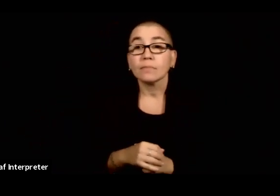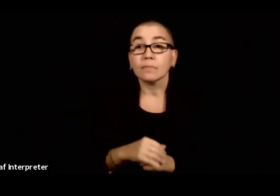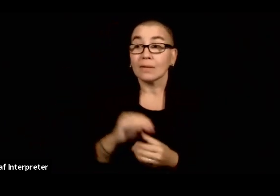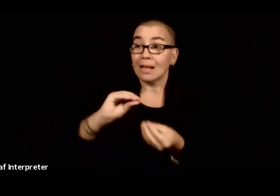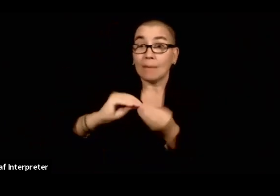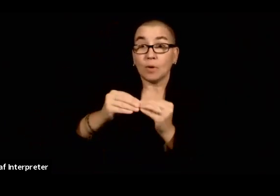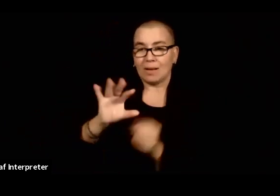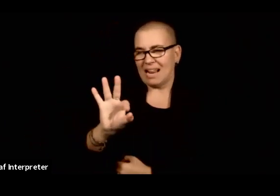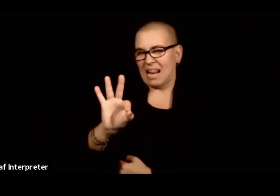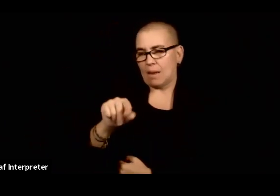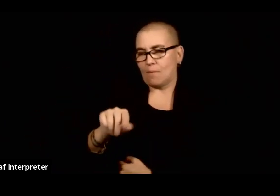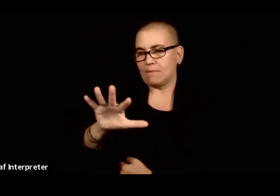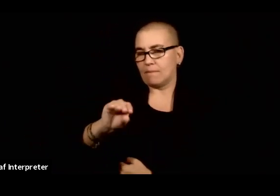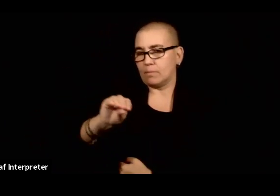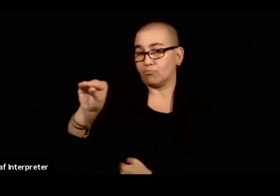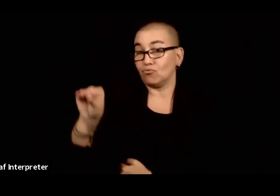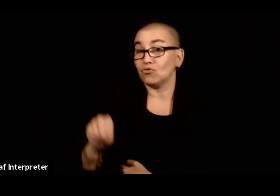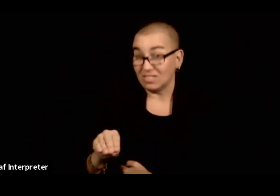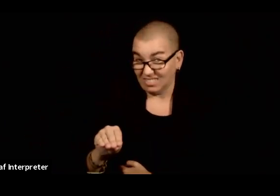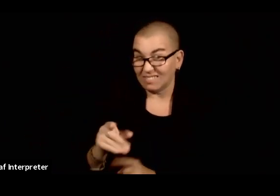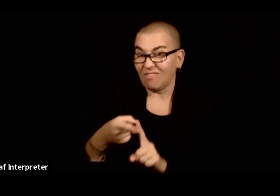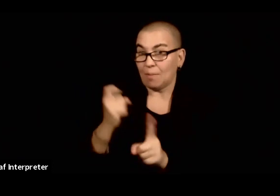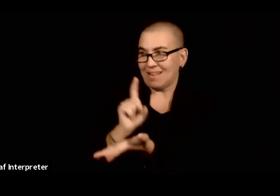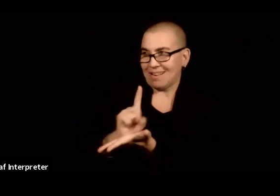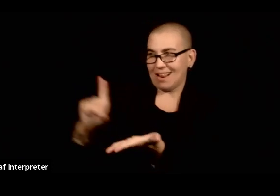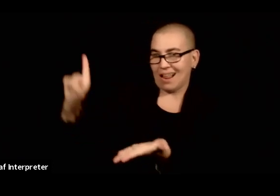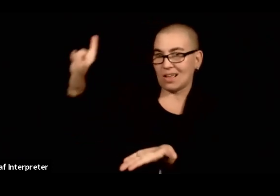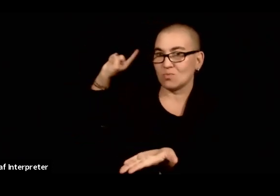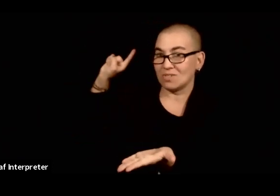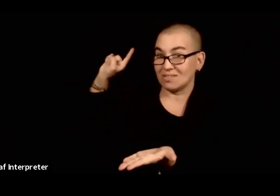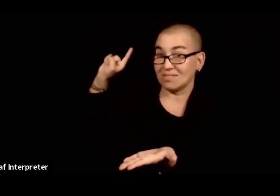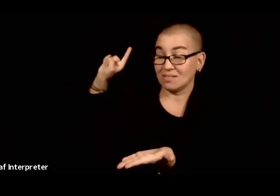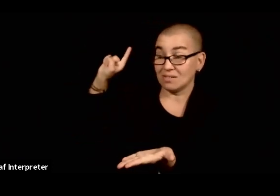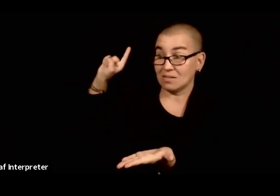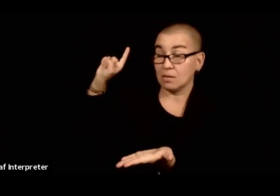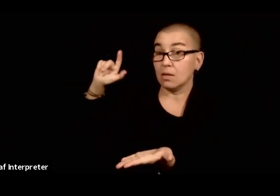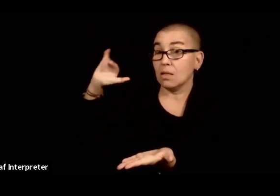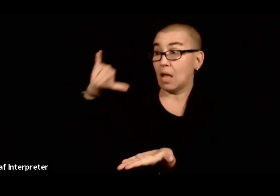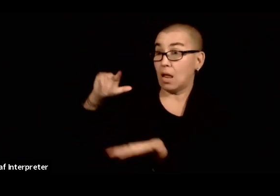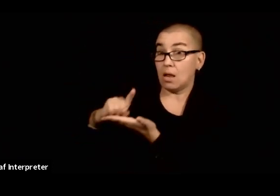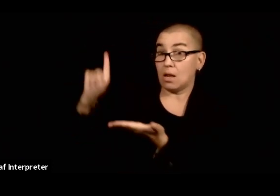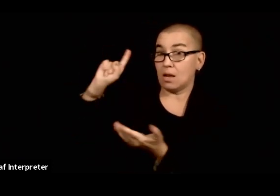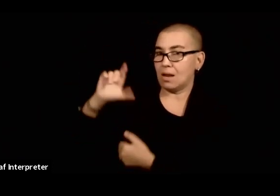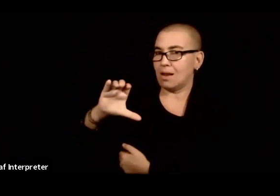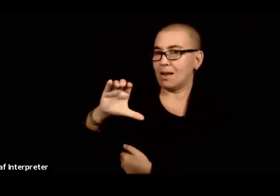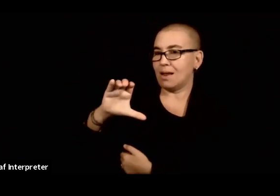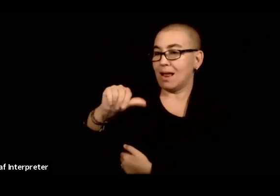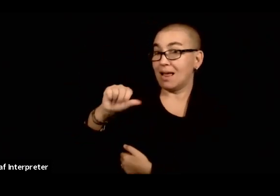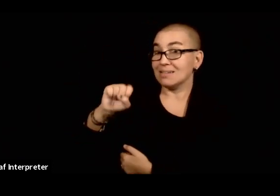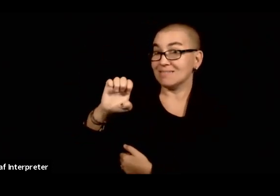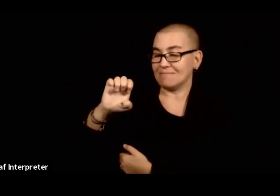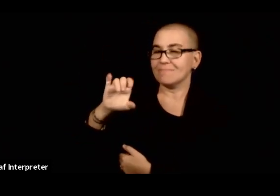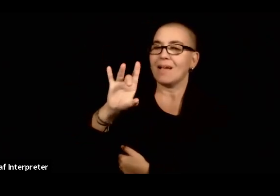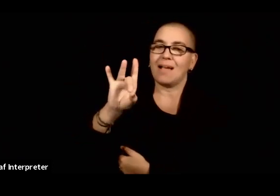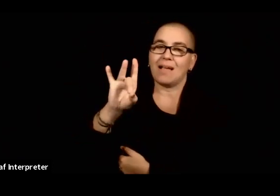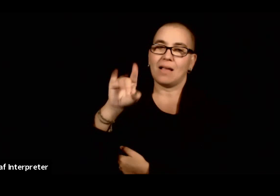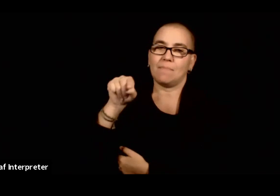cases increased by 8.8%. And that testing growth rate has fallen, the case growth rate